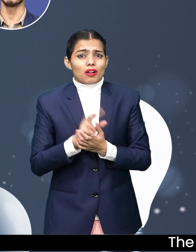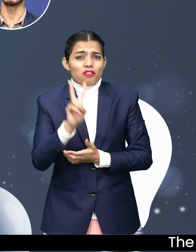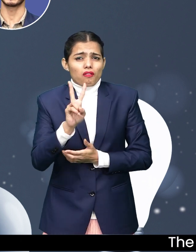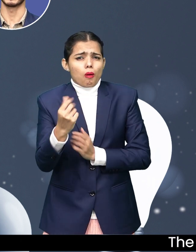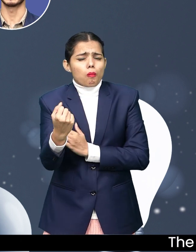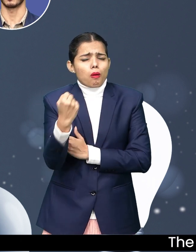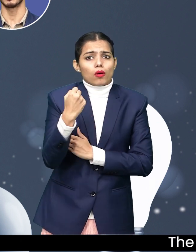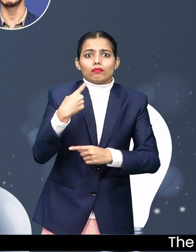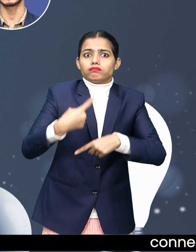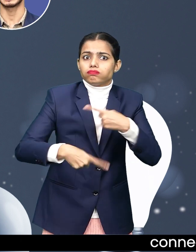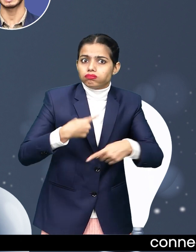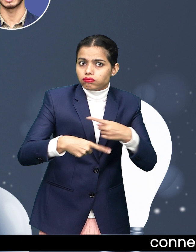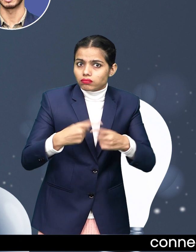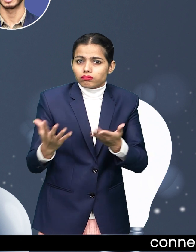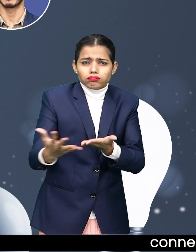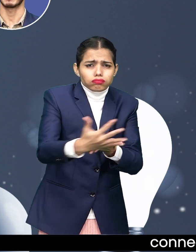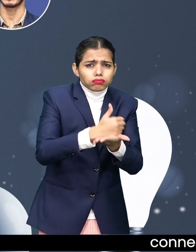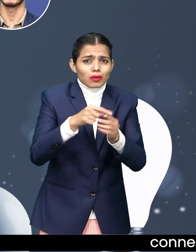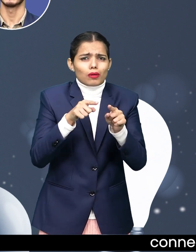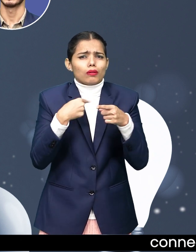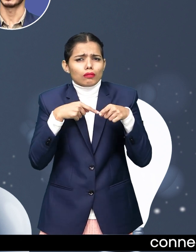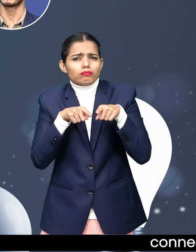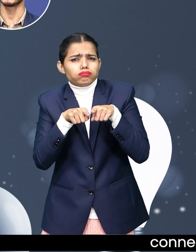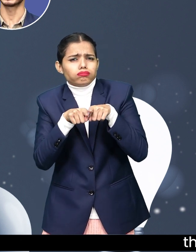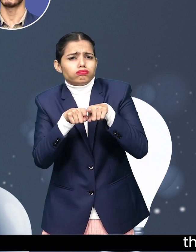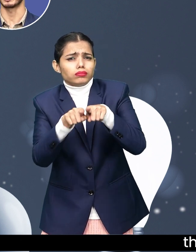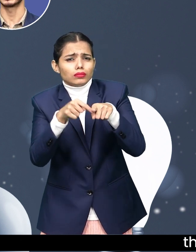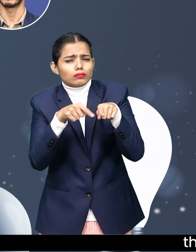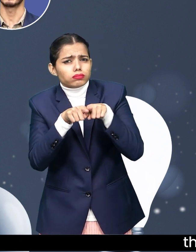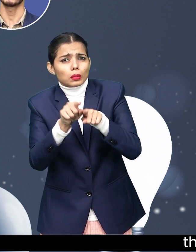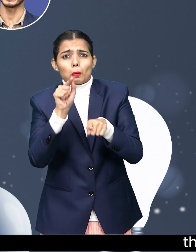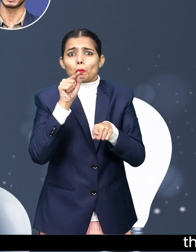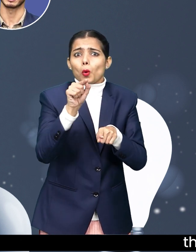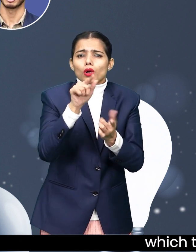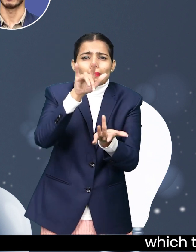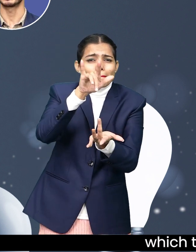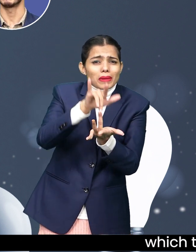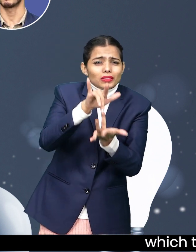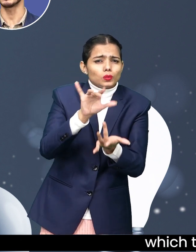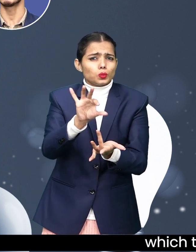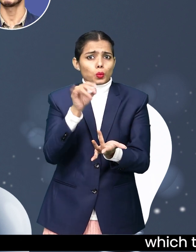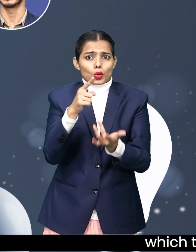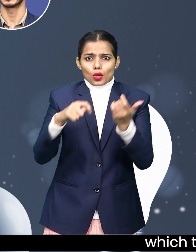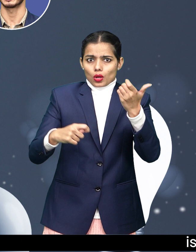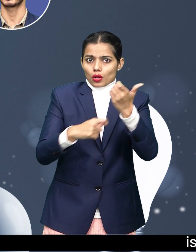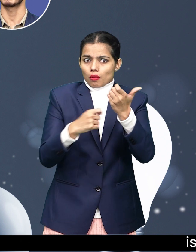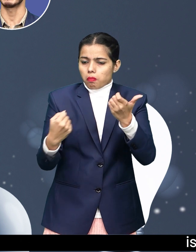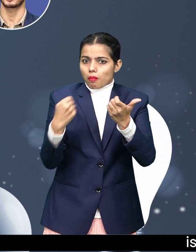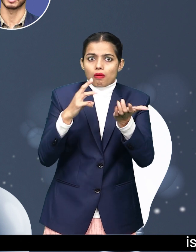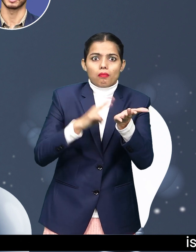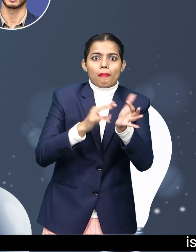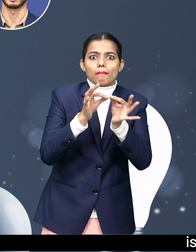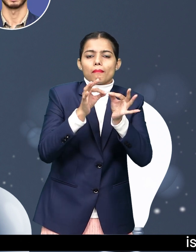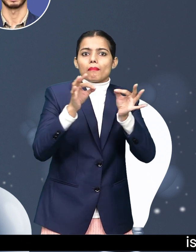The voltmeter is always connected in parallel across the points between which the potential difference is to